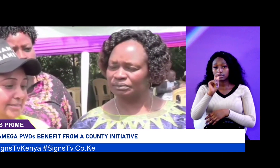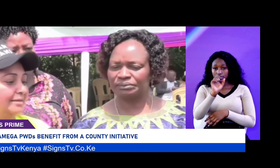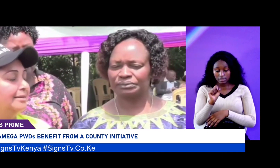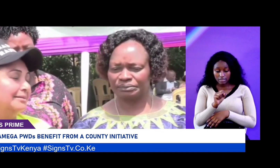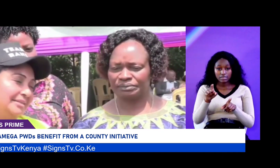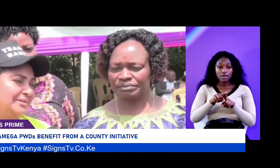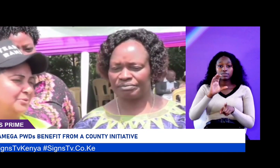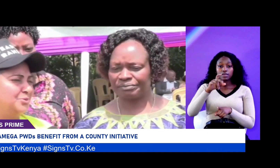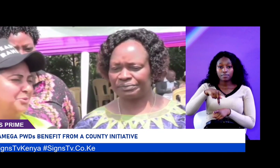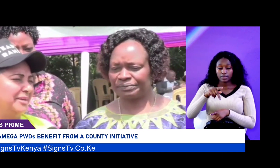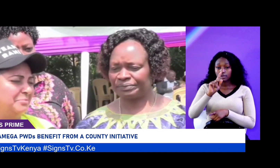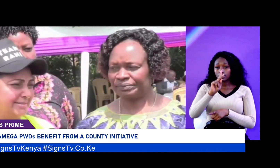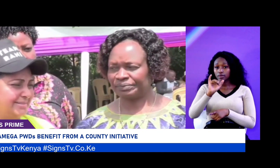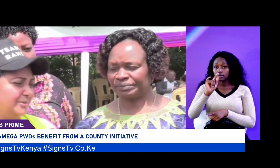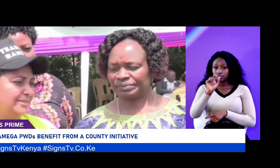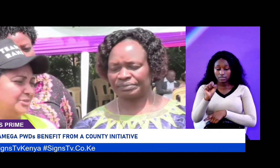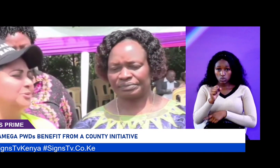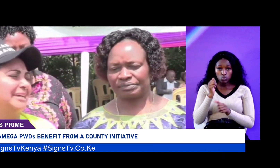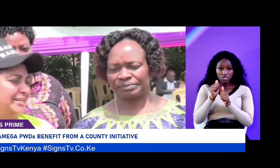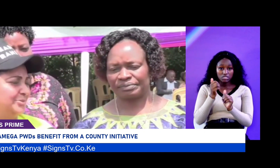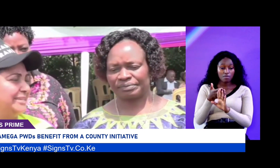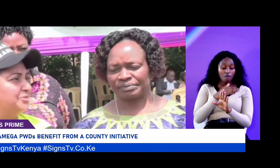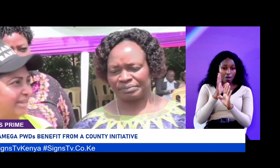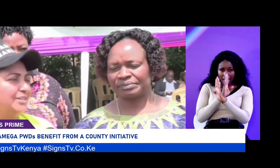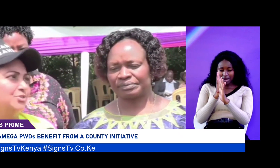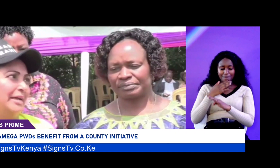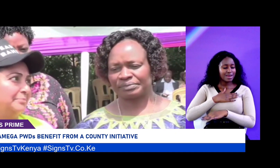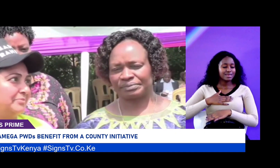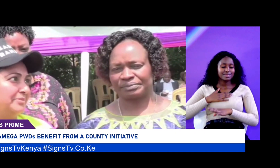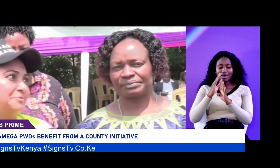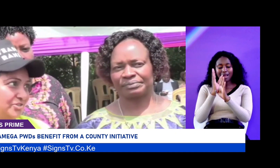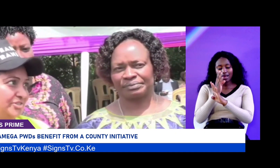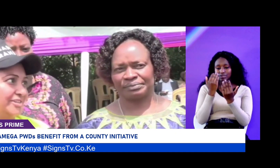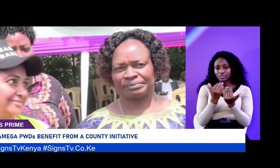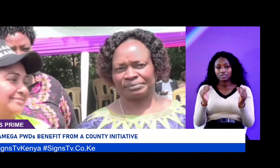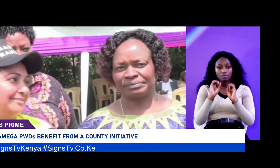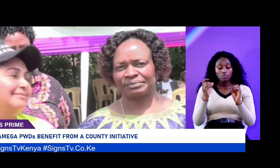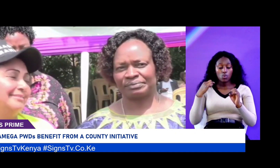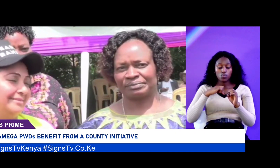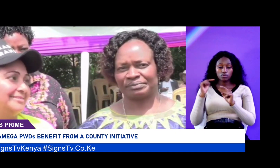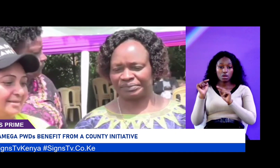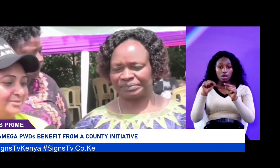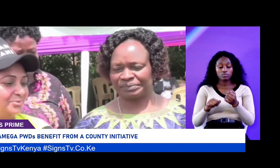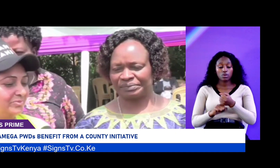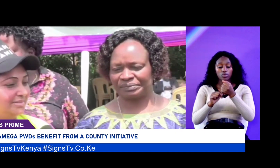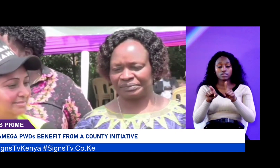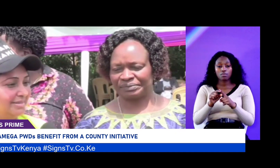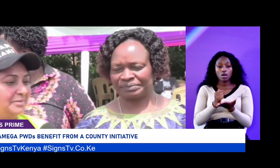houses. That one I want to give message out that don't hide those kids. We are here to help them with the special chairs. Yes. So we just give